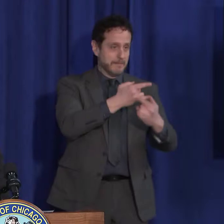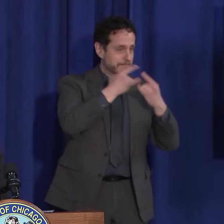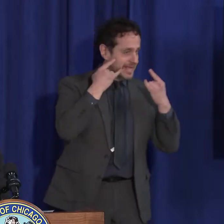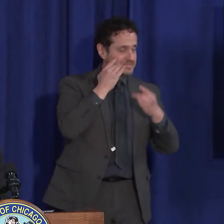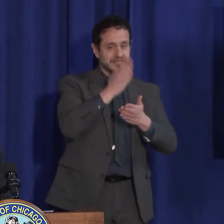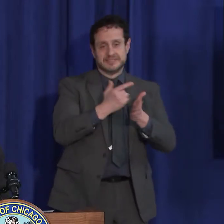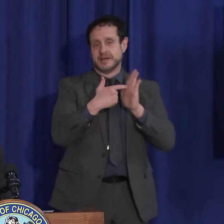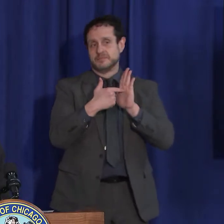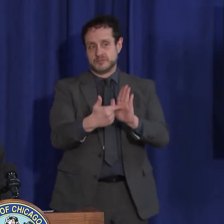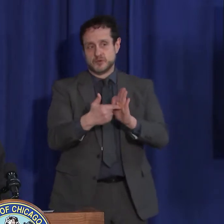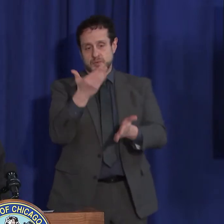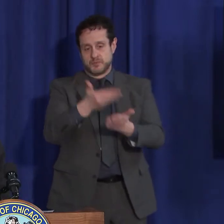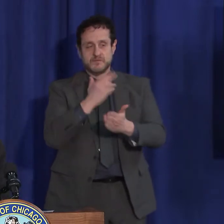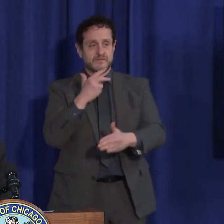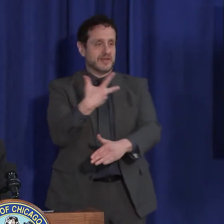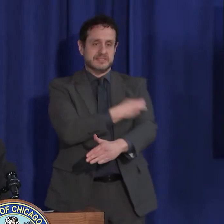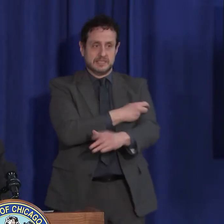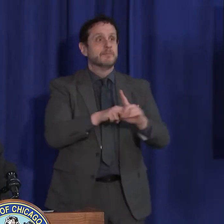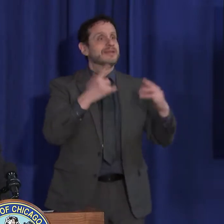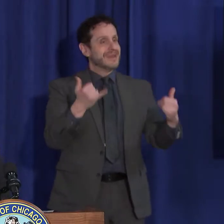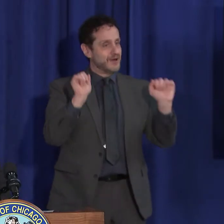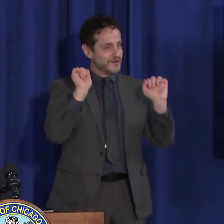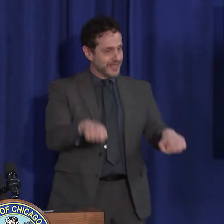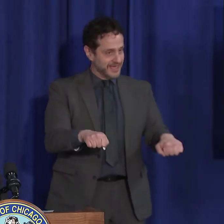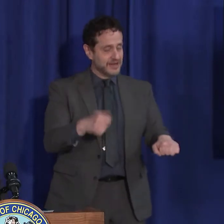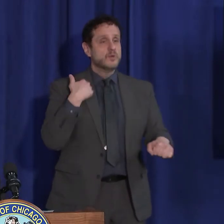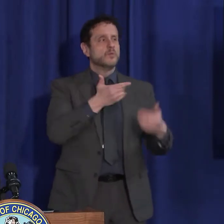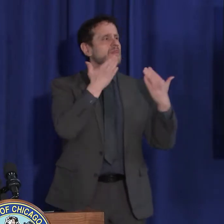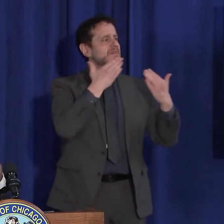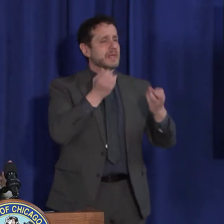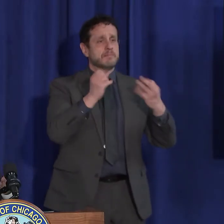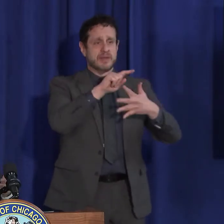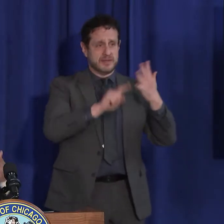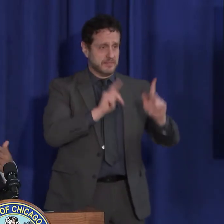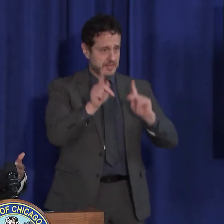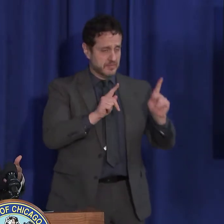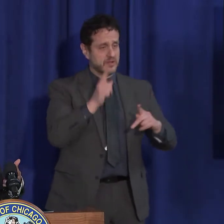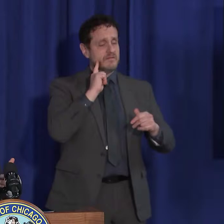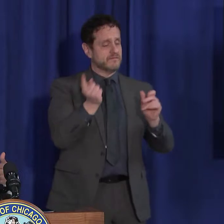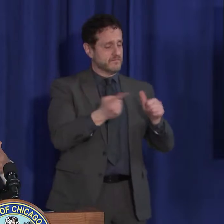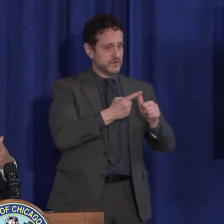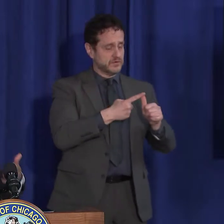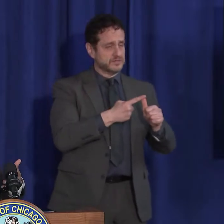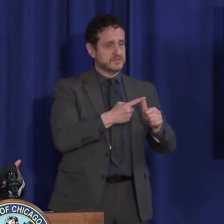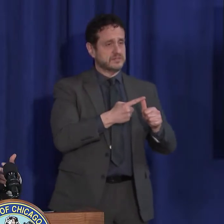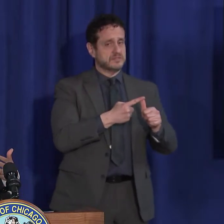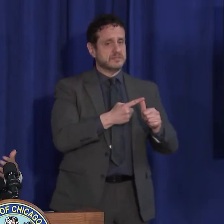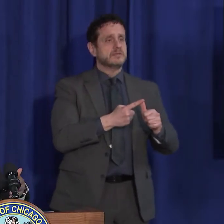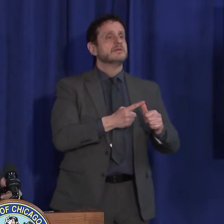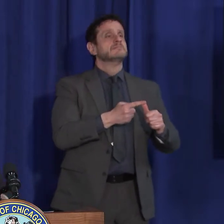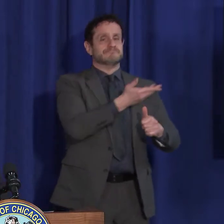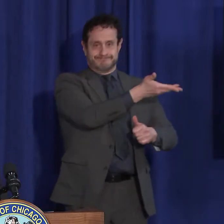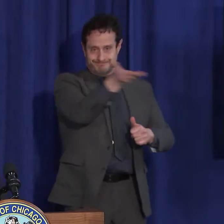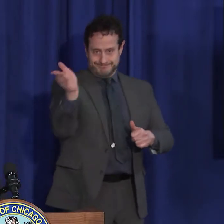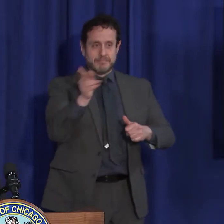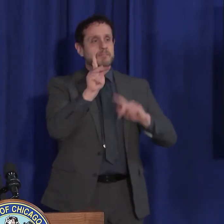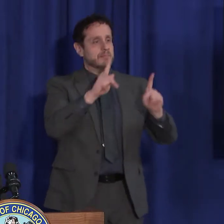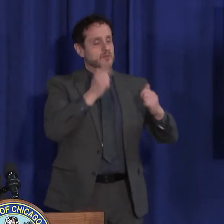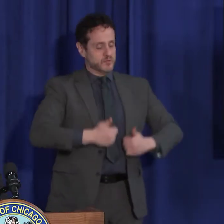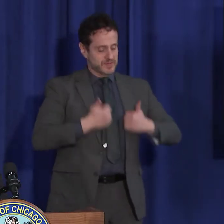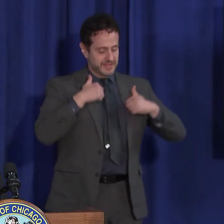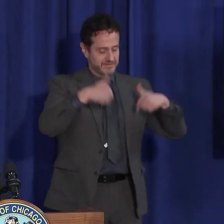today. There are a number of people we have to thank for getting us to this point. First of all, starting with the residents of our city,